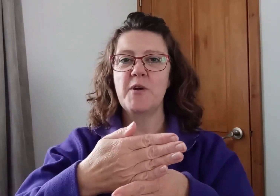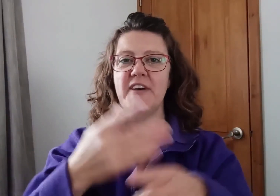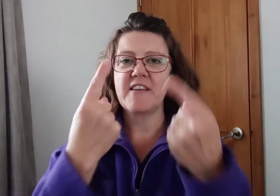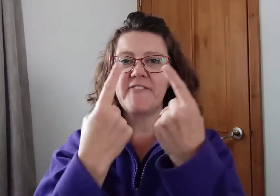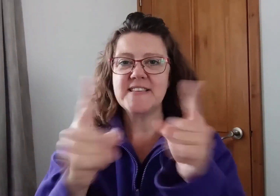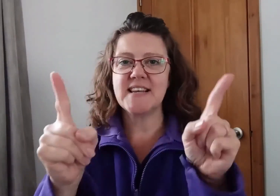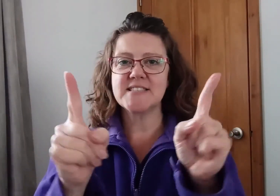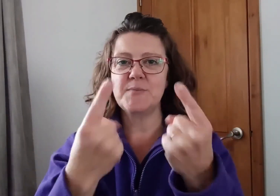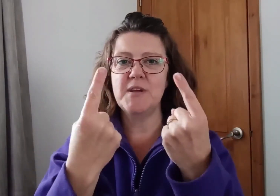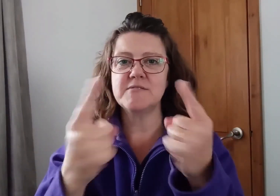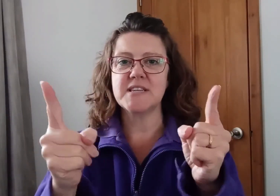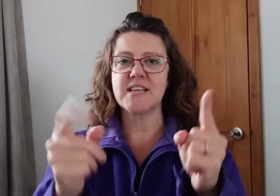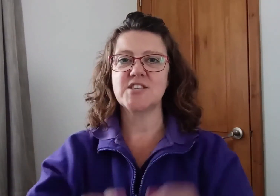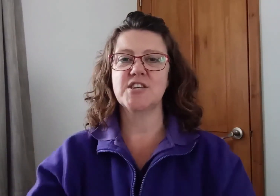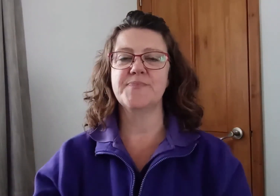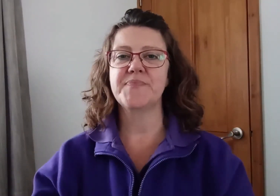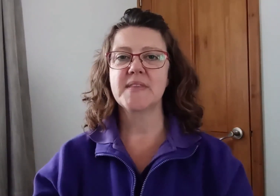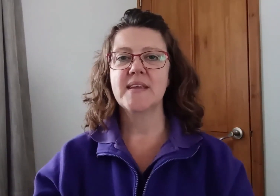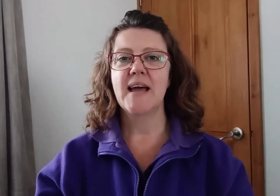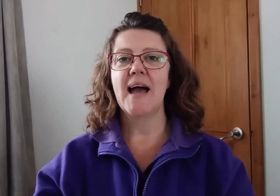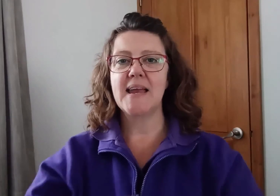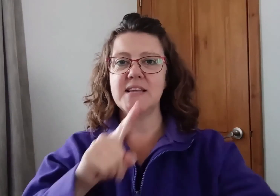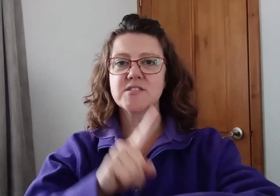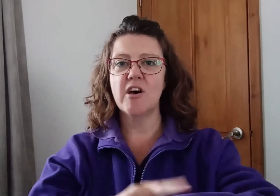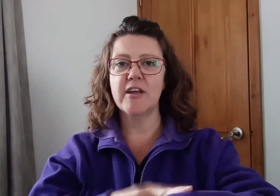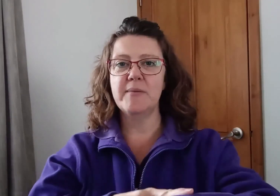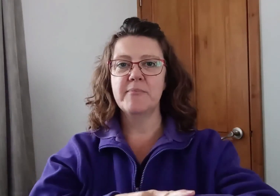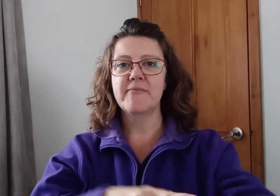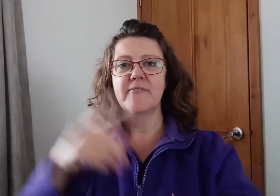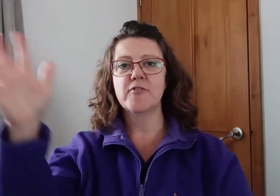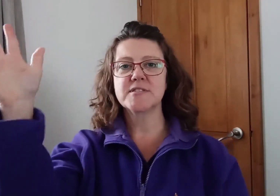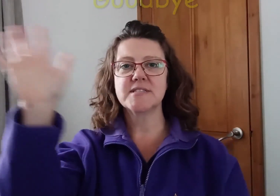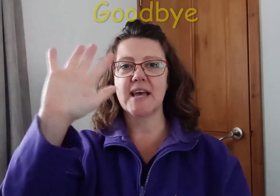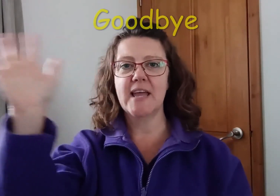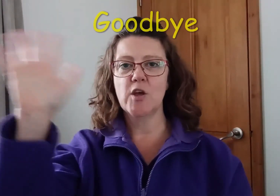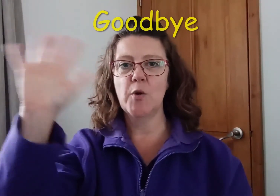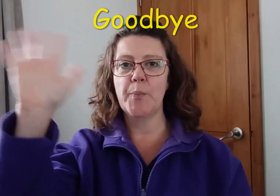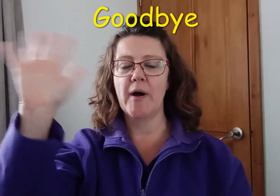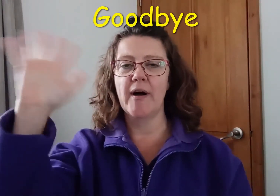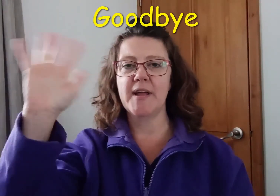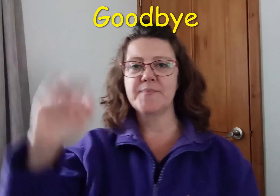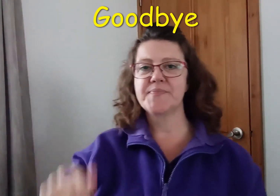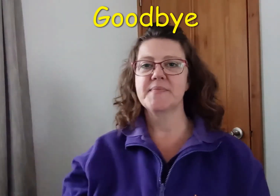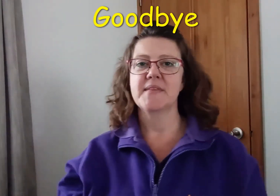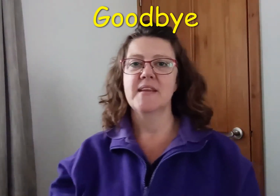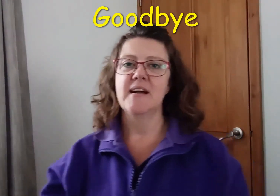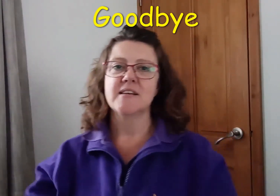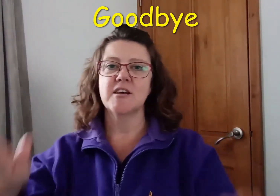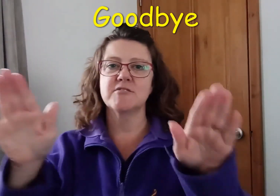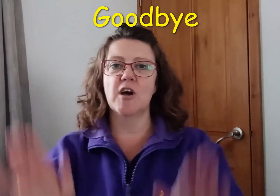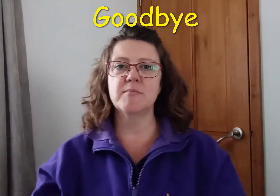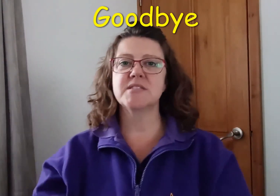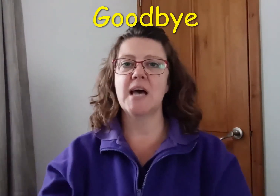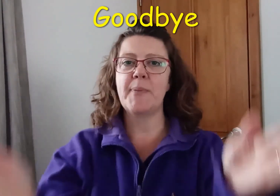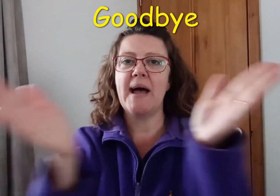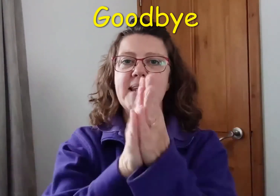had a fantastic music session, and it's time for us to say goodbye. So time to tap our